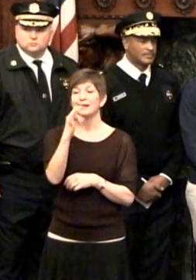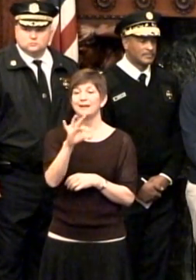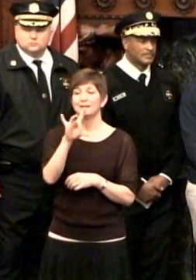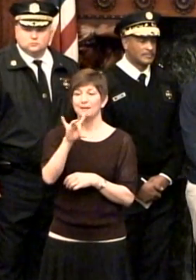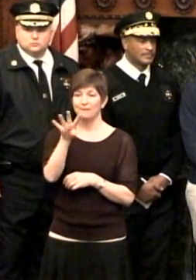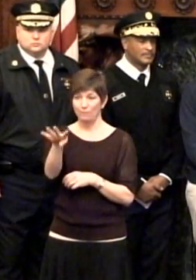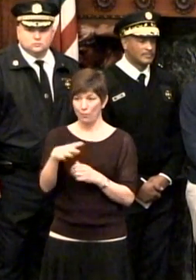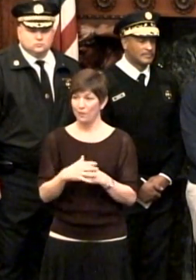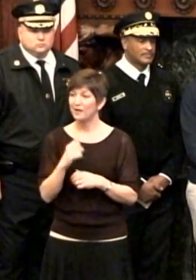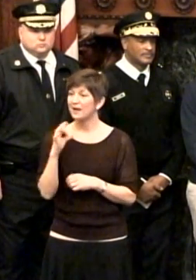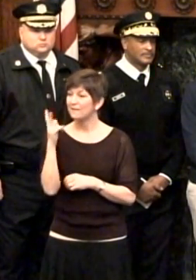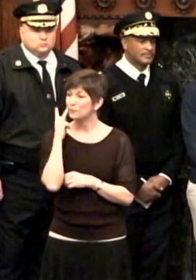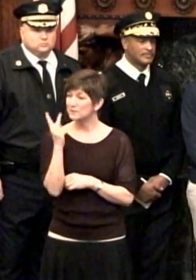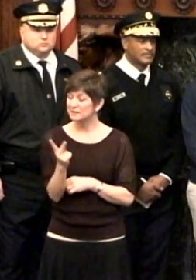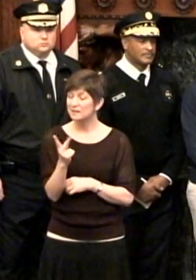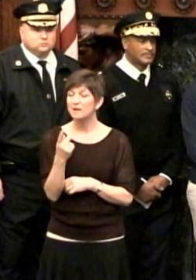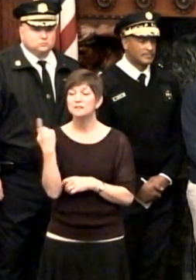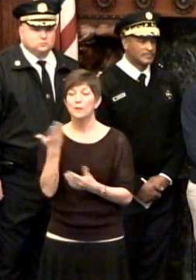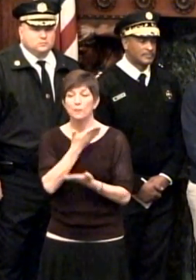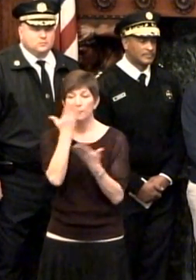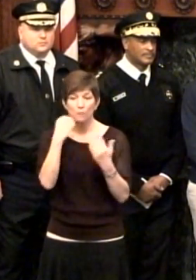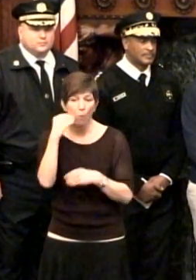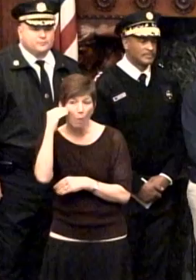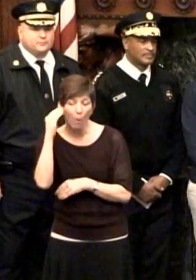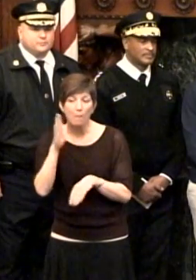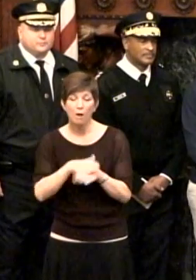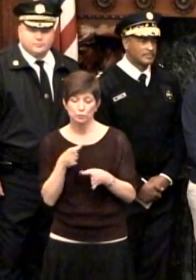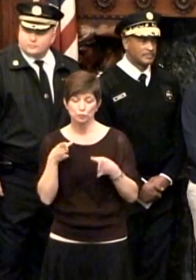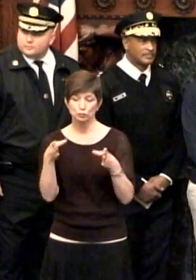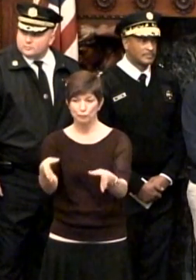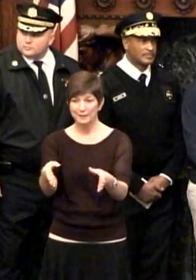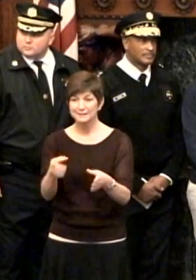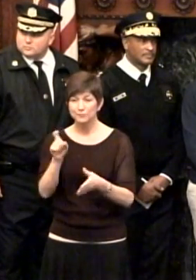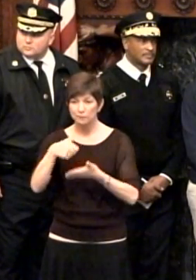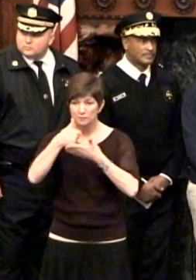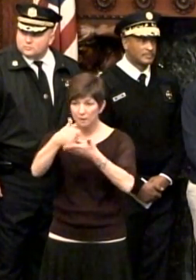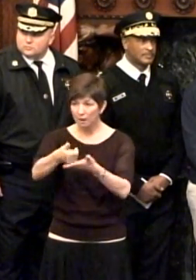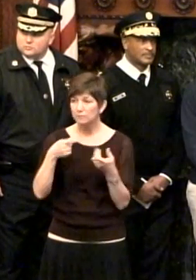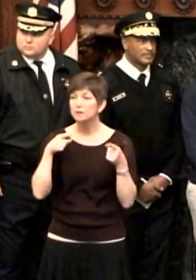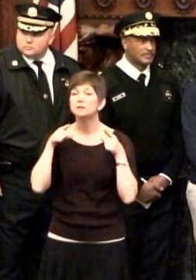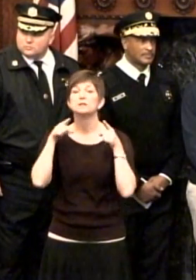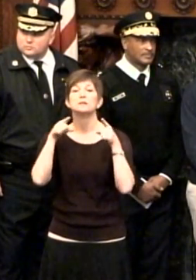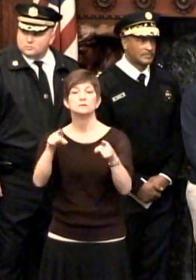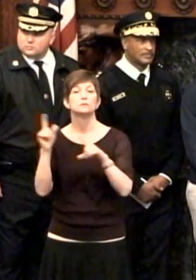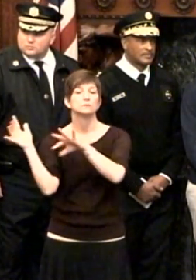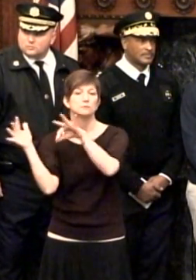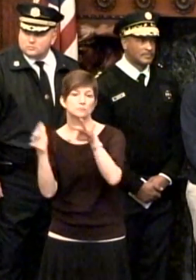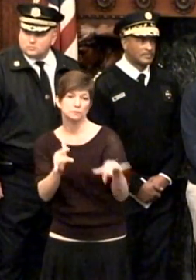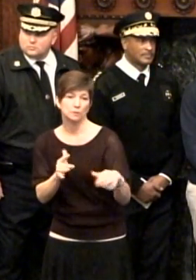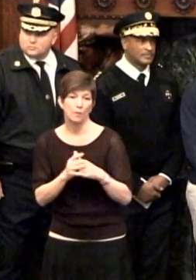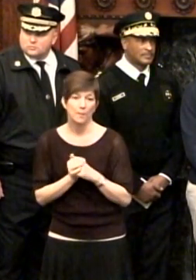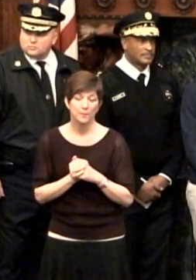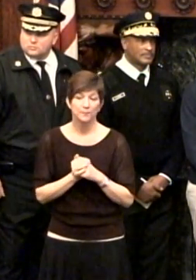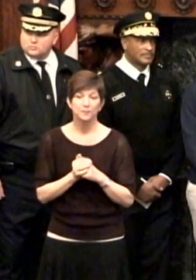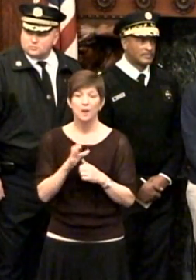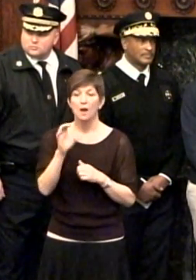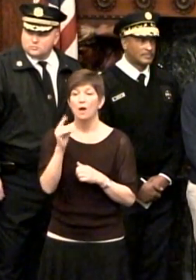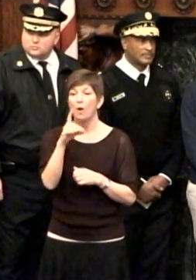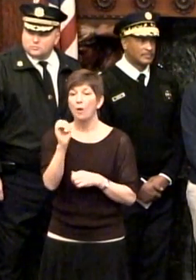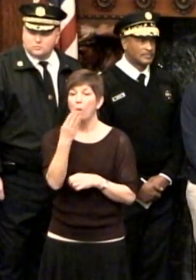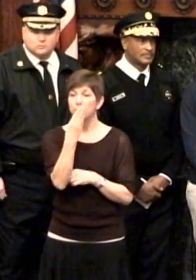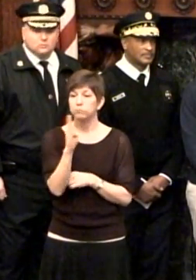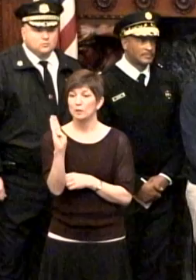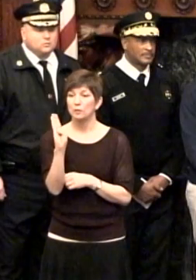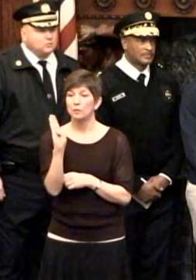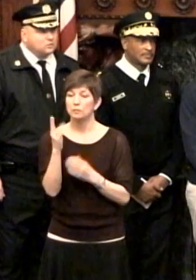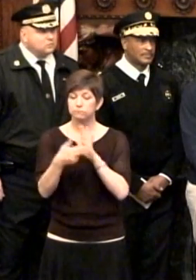215-232-1984. If you see a homeless person on the streets in need of assistance during the course of the storm. The Code Blue designation went